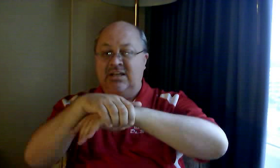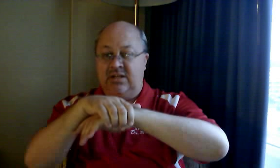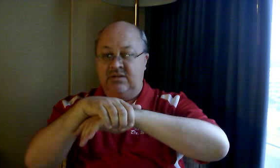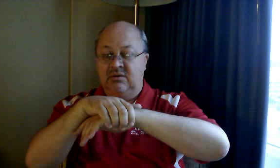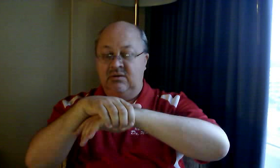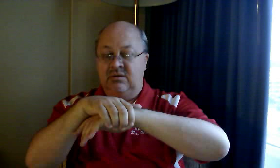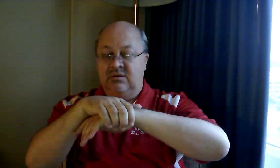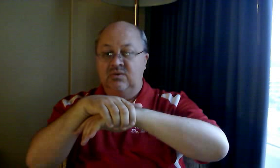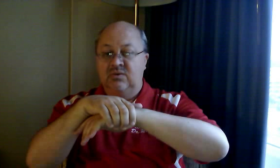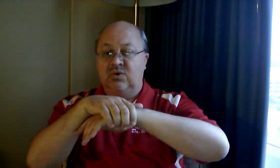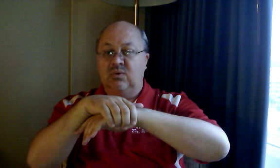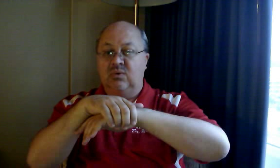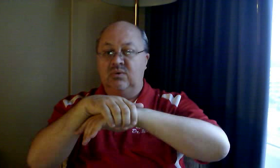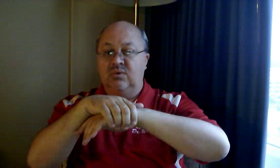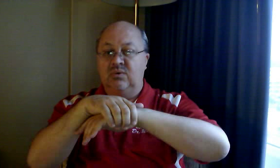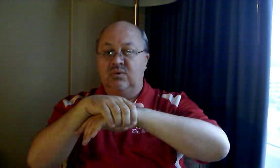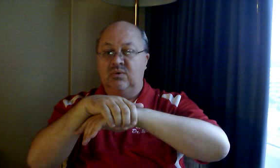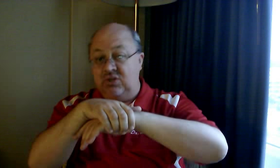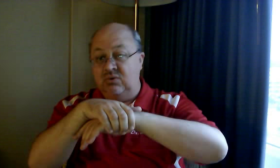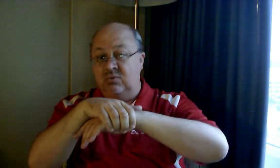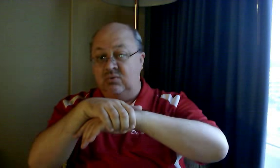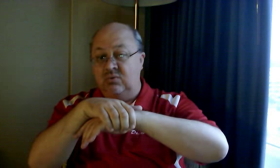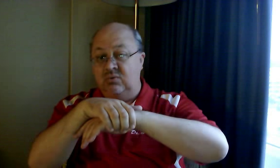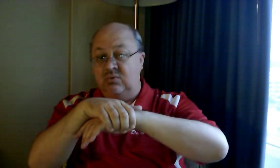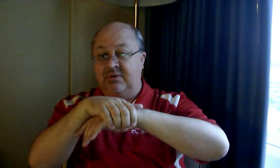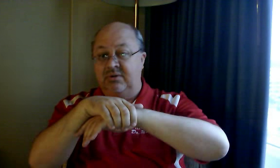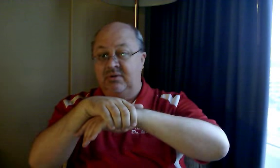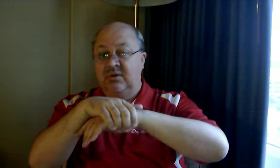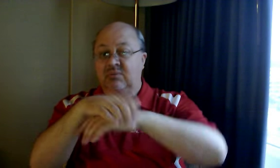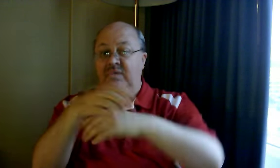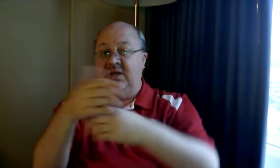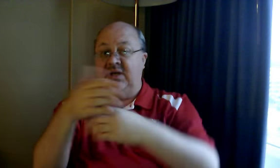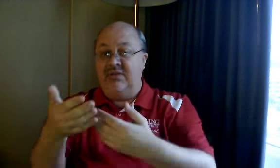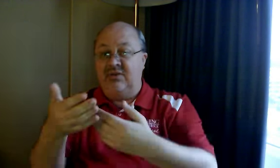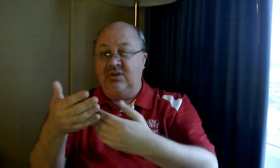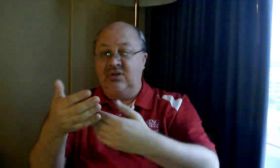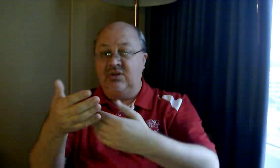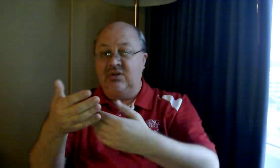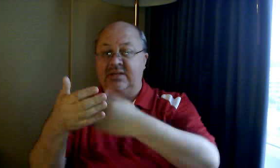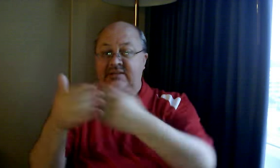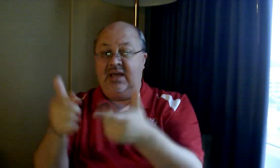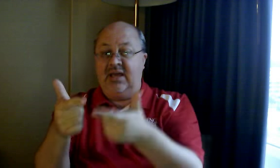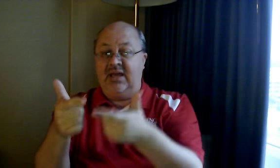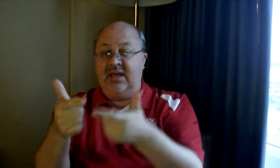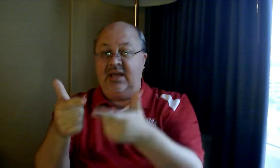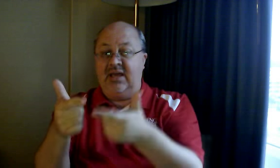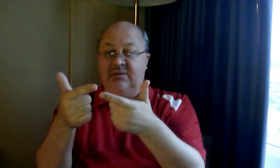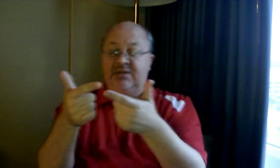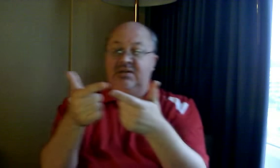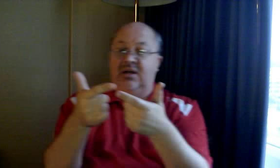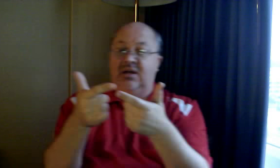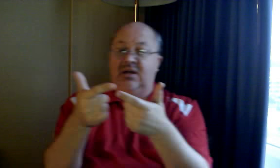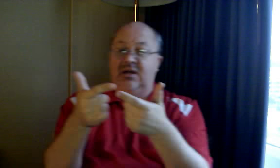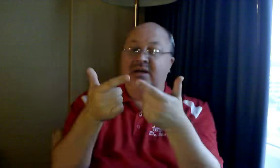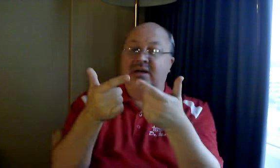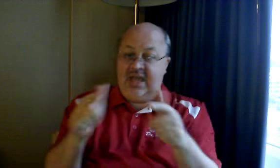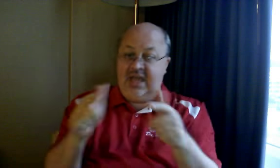England. So we have to cue people. We can either cue them by saying, I'm going to start by talking about a